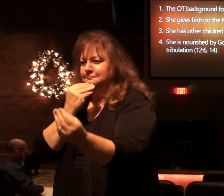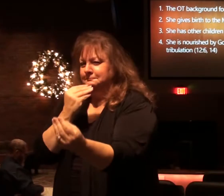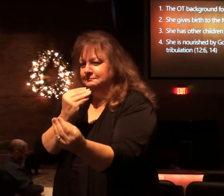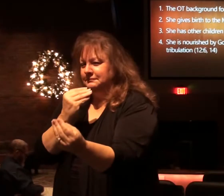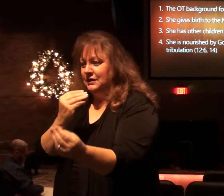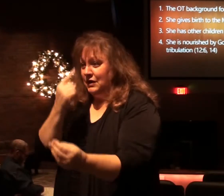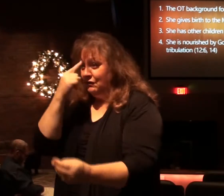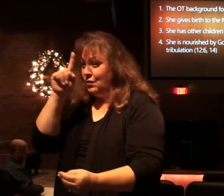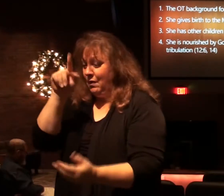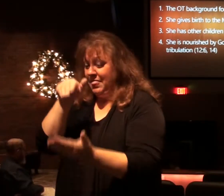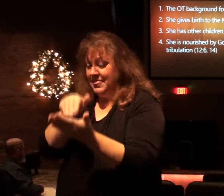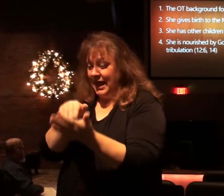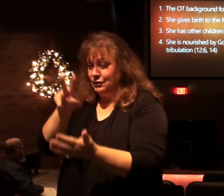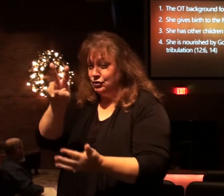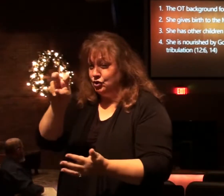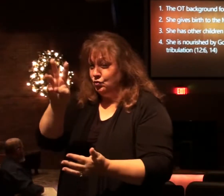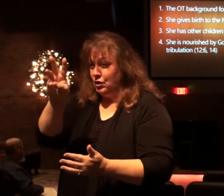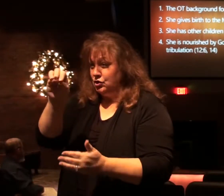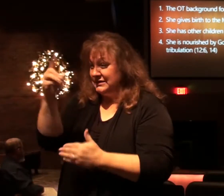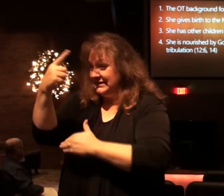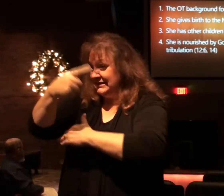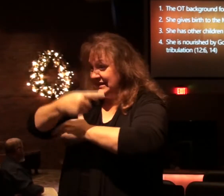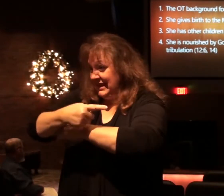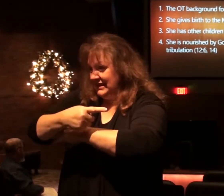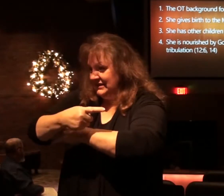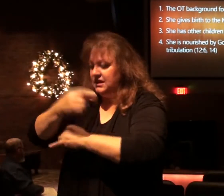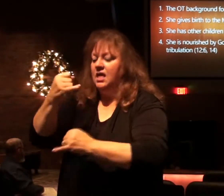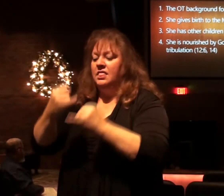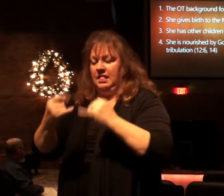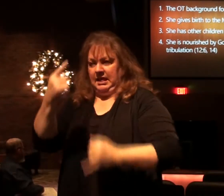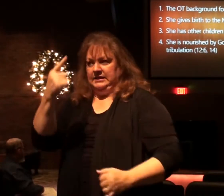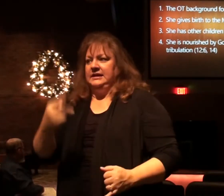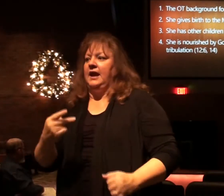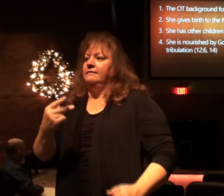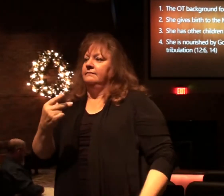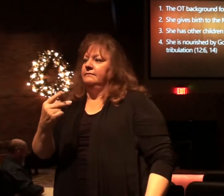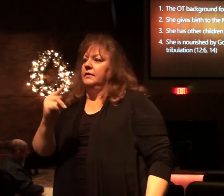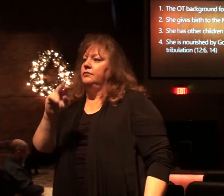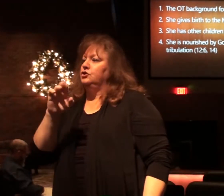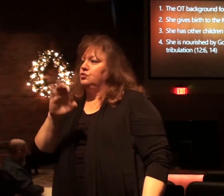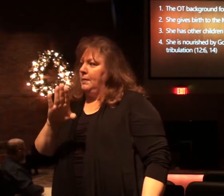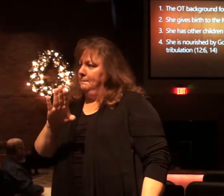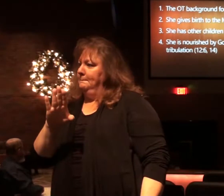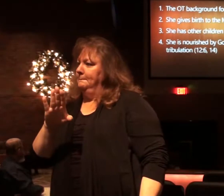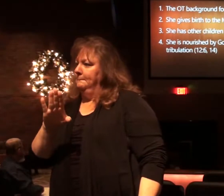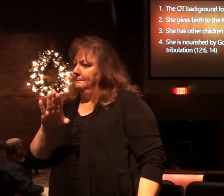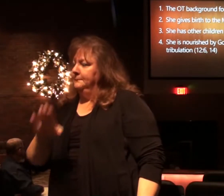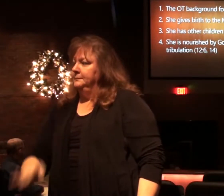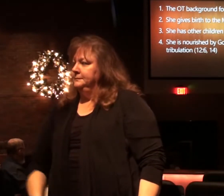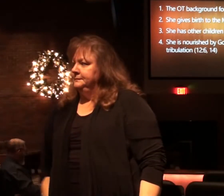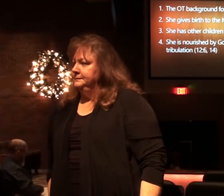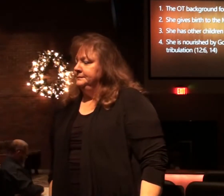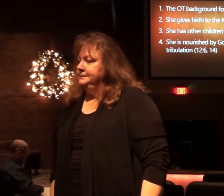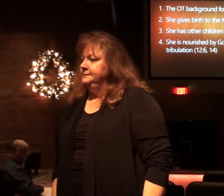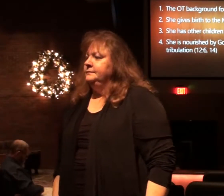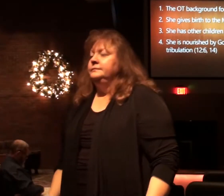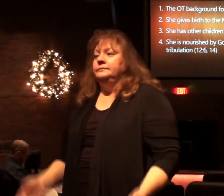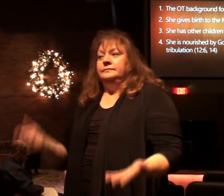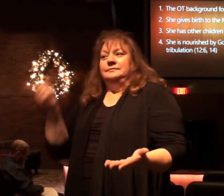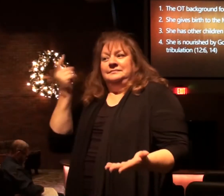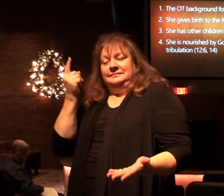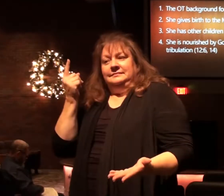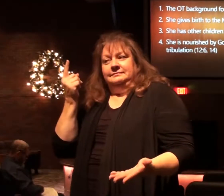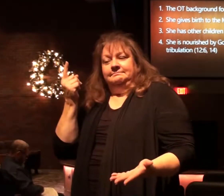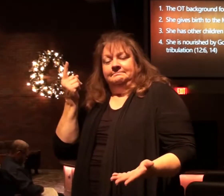for 1,260 days, the last half of the tribulation. Excuse me. So you see,